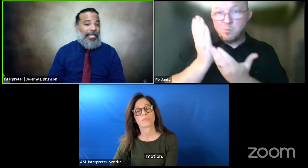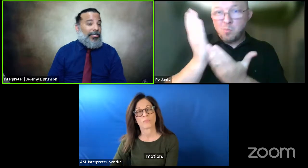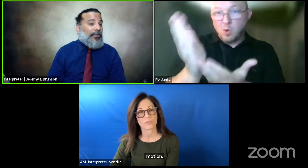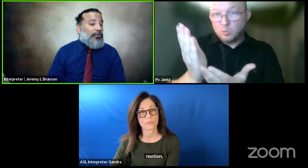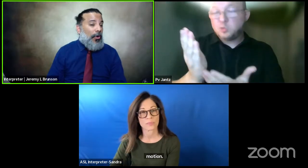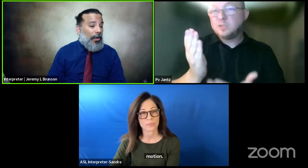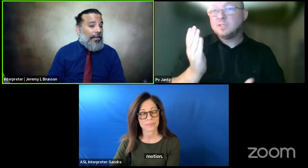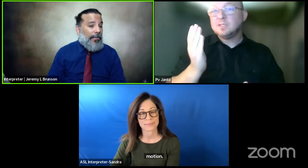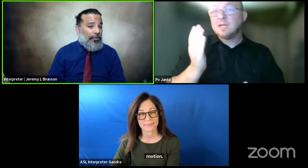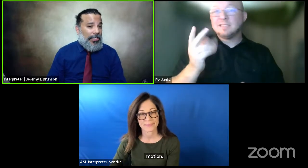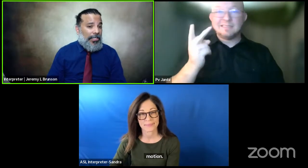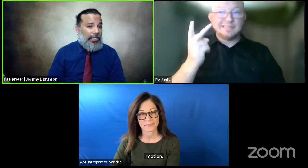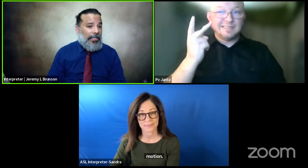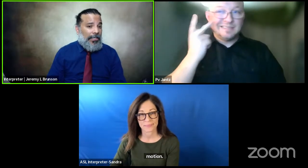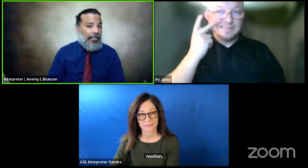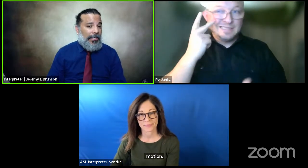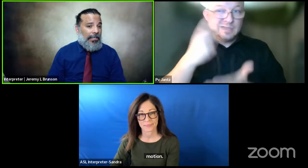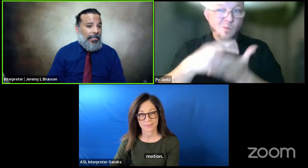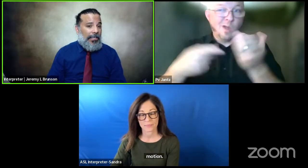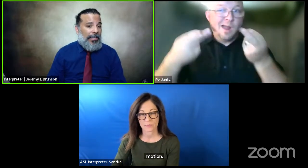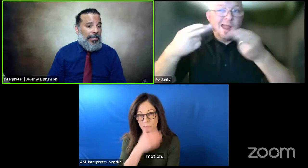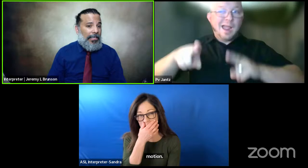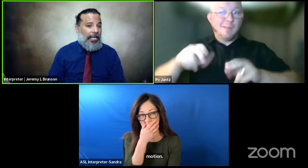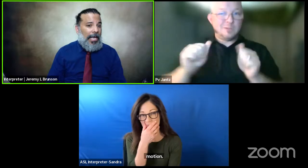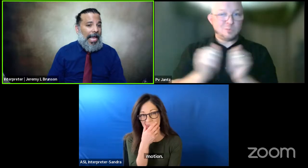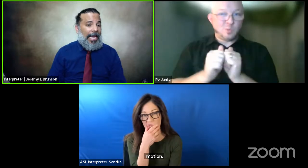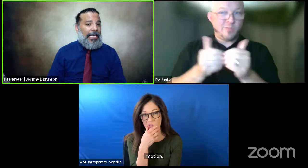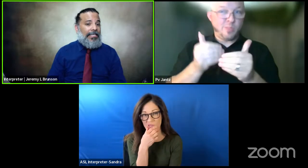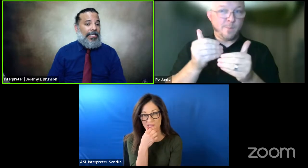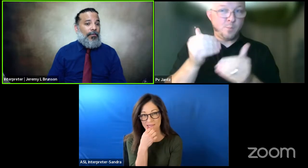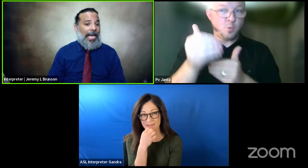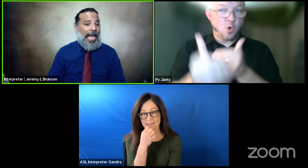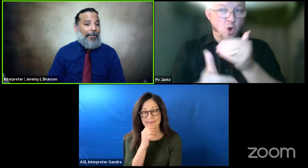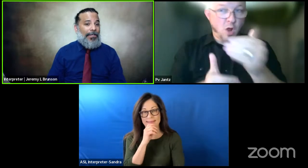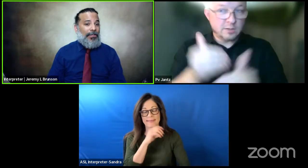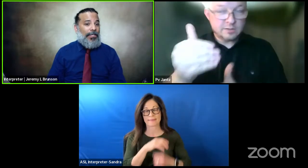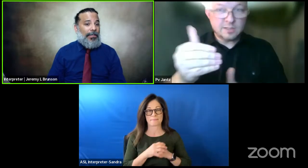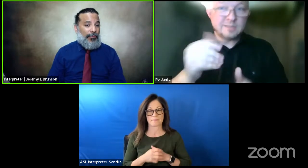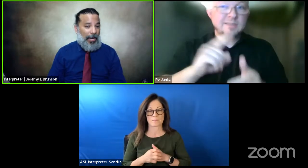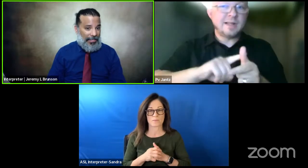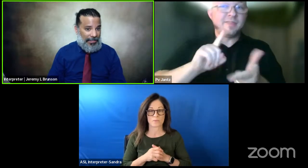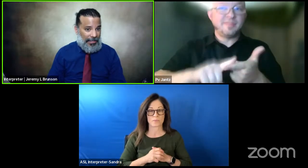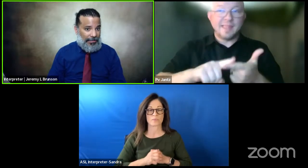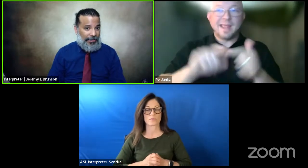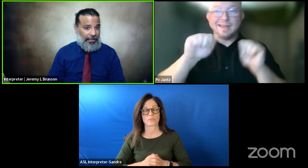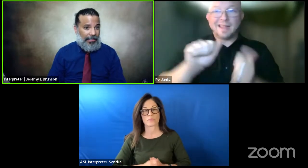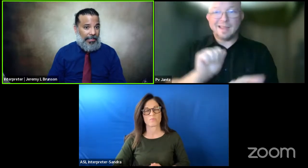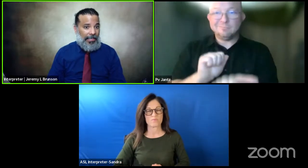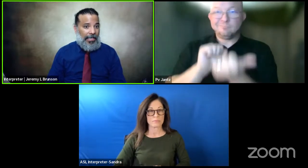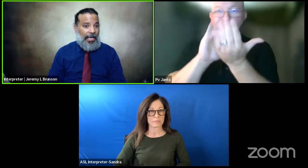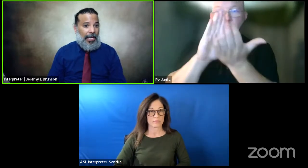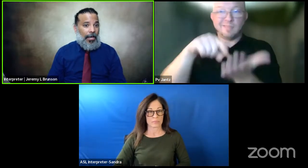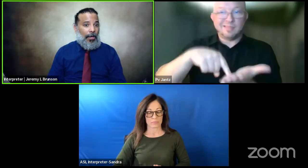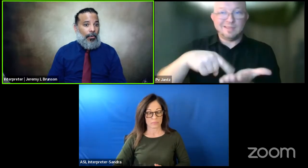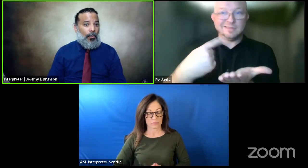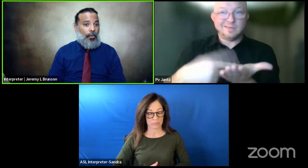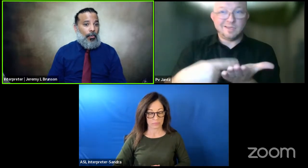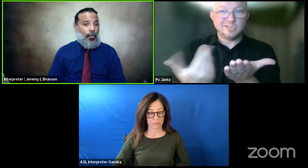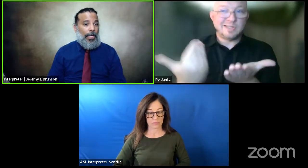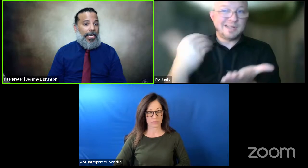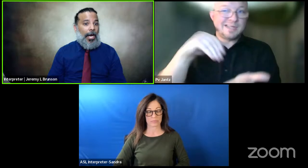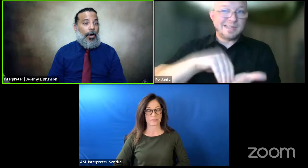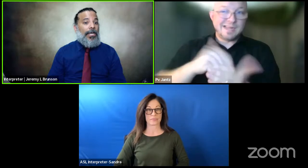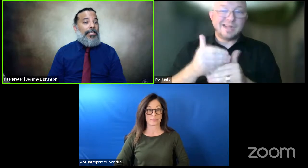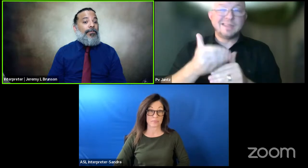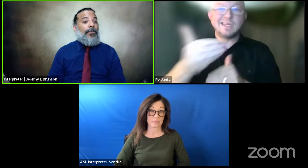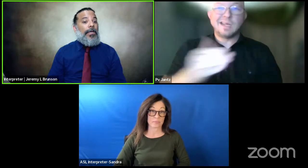with potentially withdrawing the motion and kind of seeing what happens with the process.